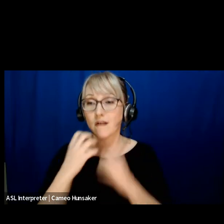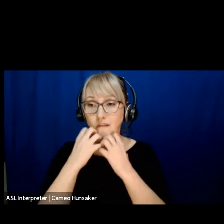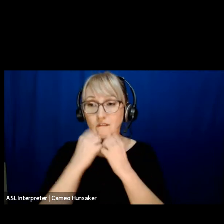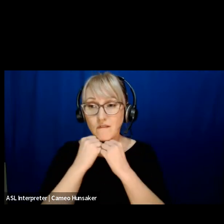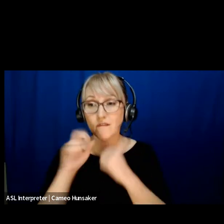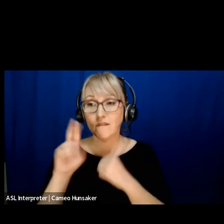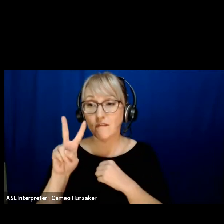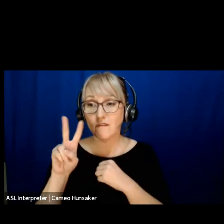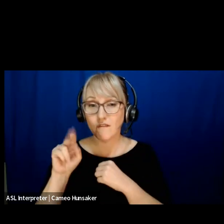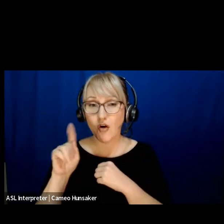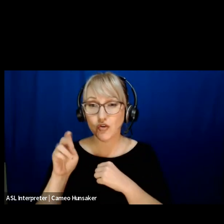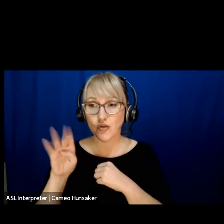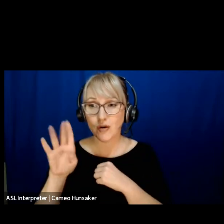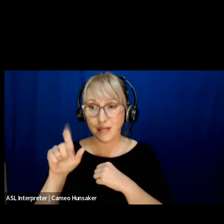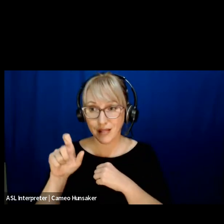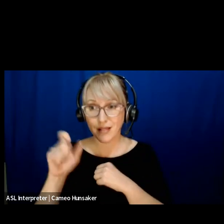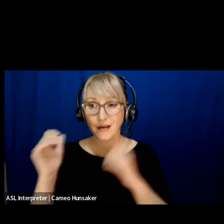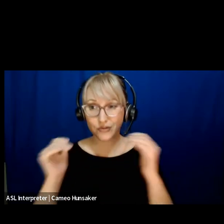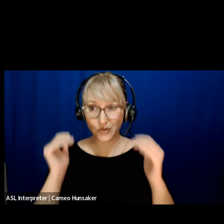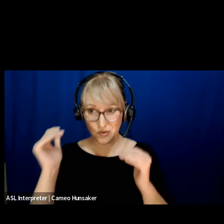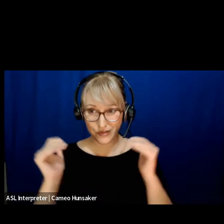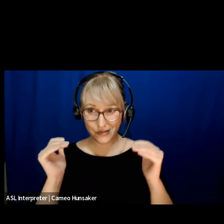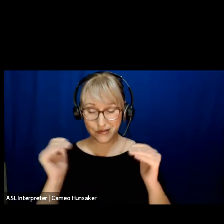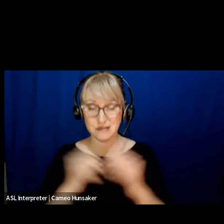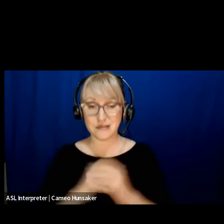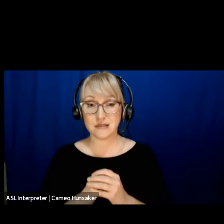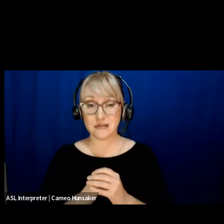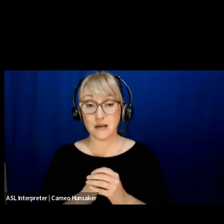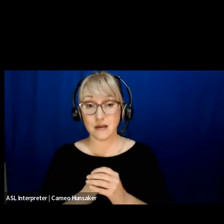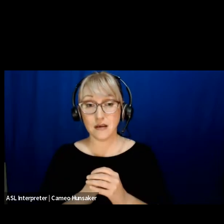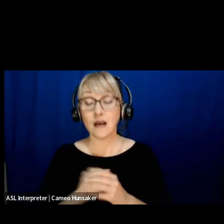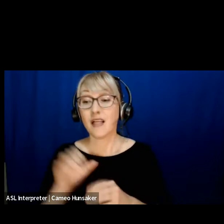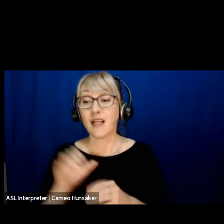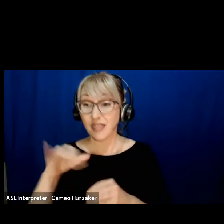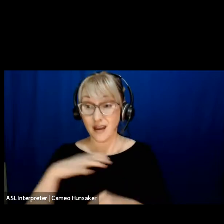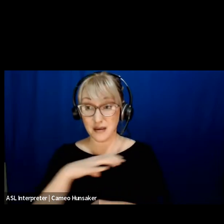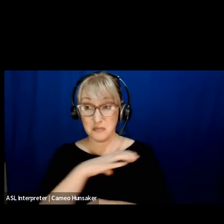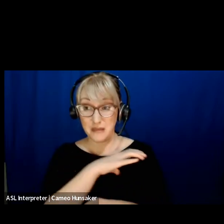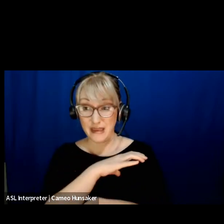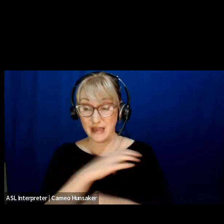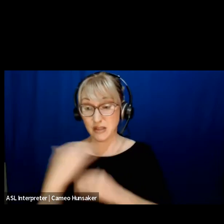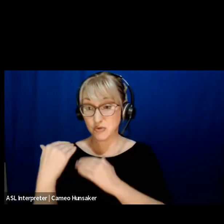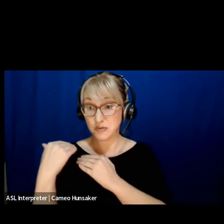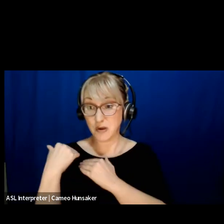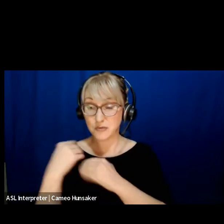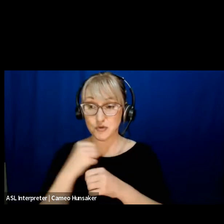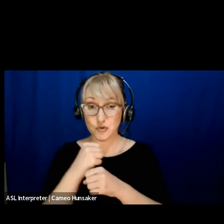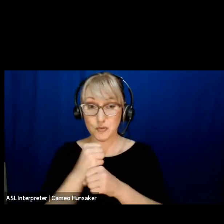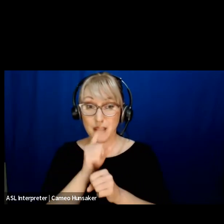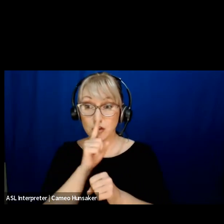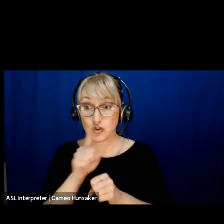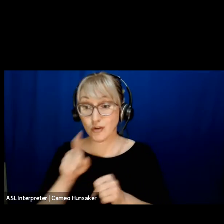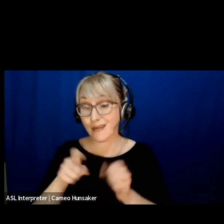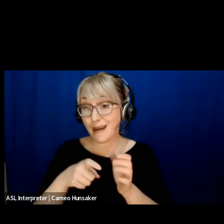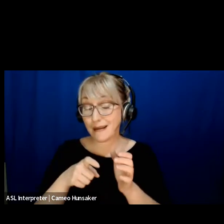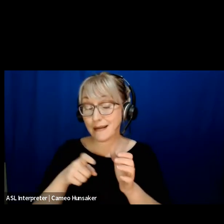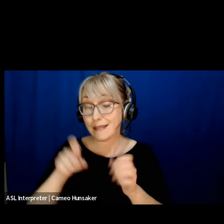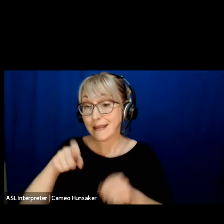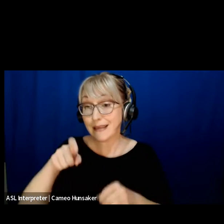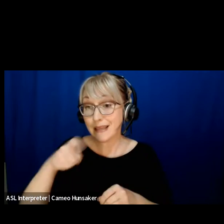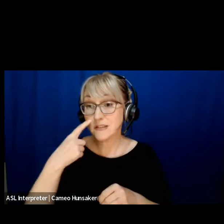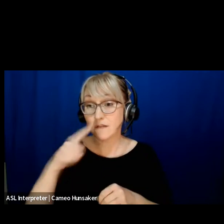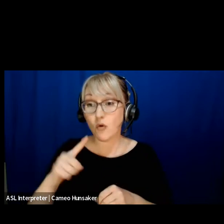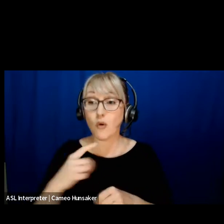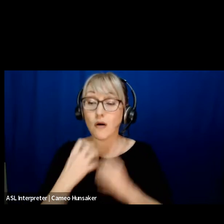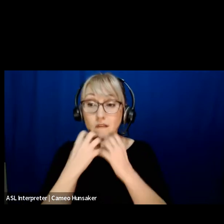And this committee is charged with making sure that the needs of vulnerable adults